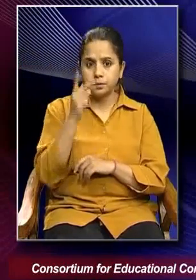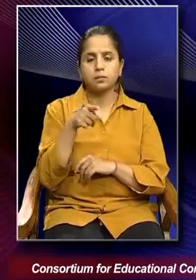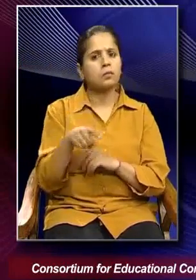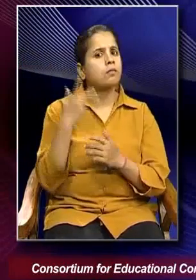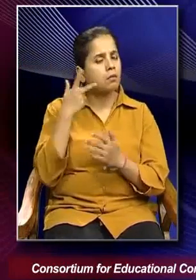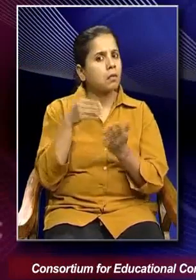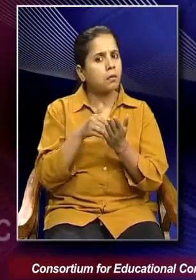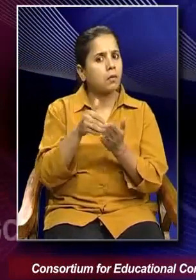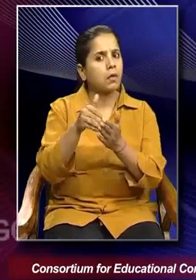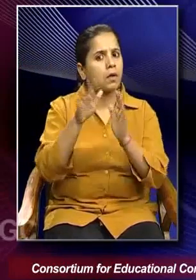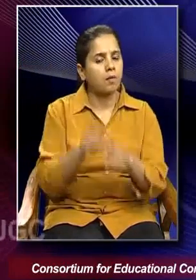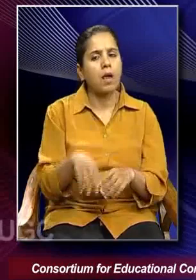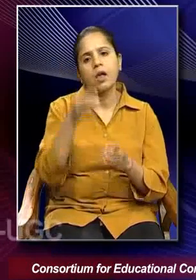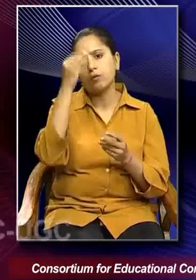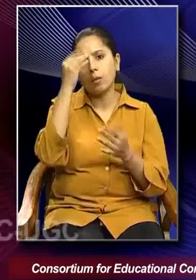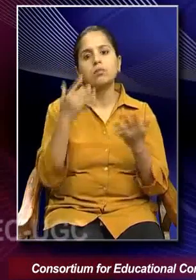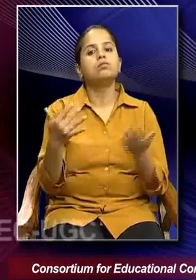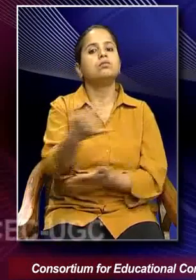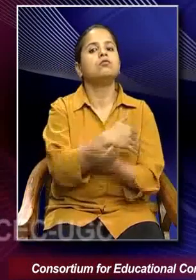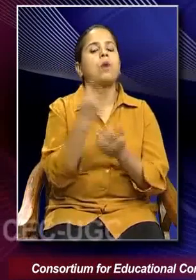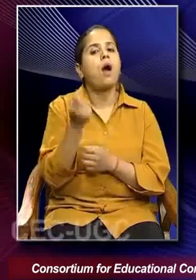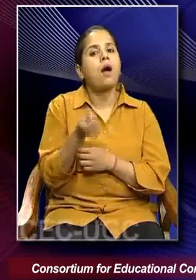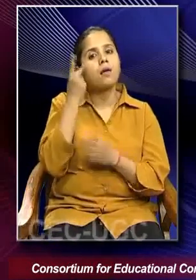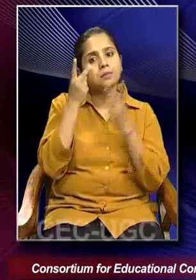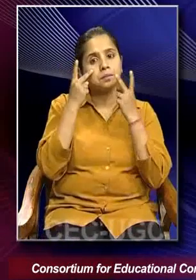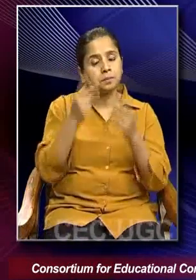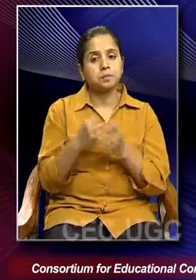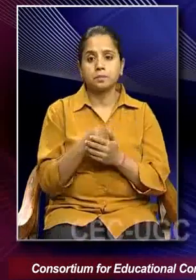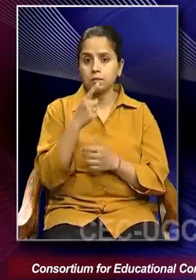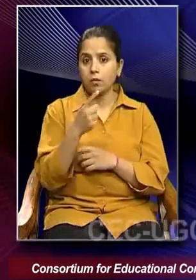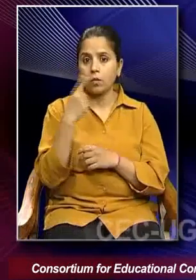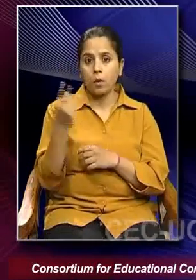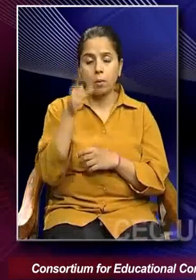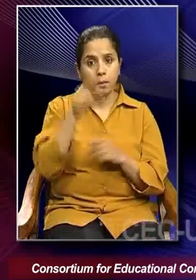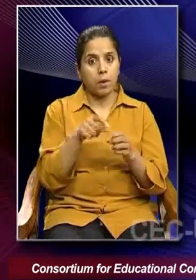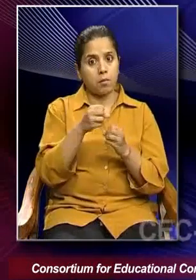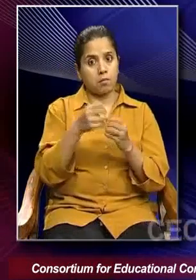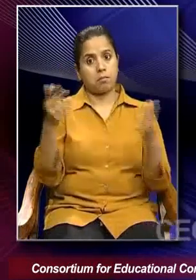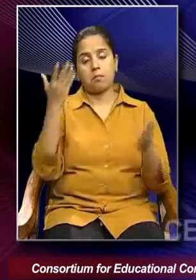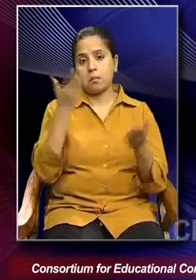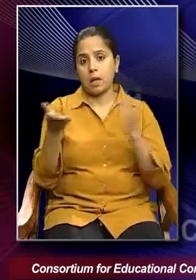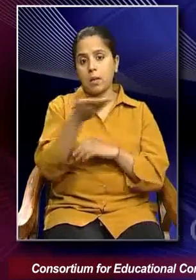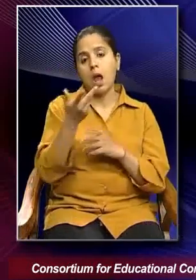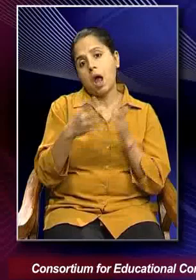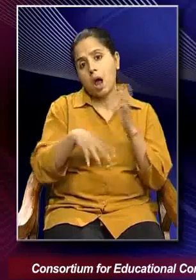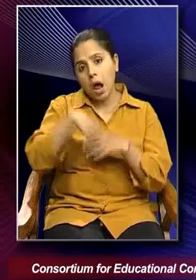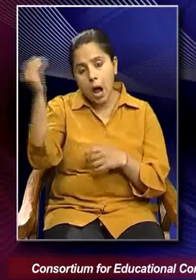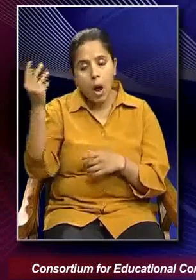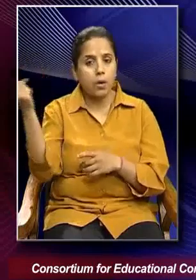consistent source of information to understand, not only the volume of people who might be going out or